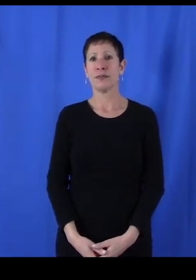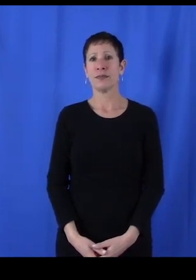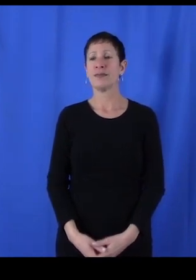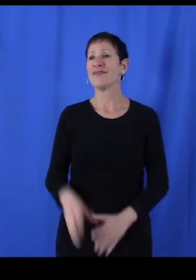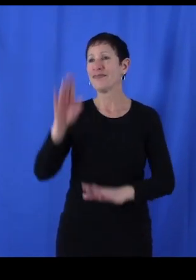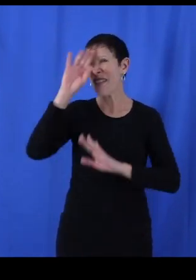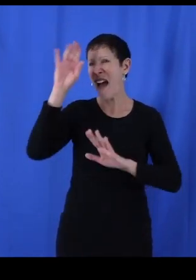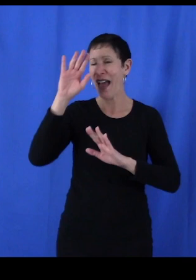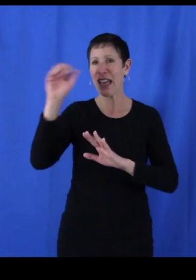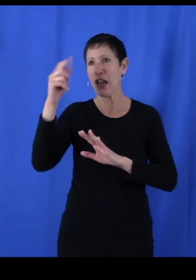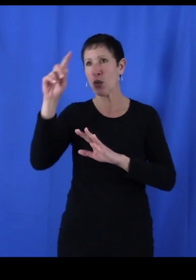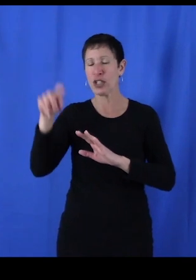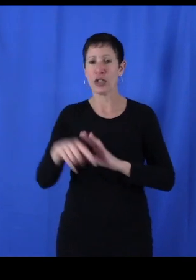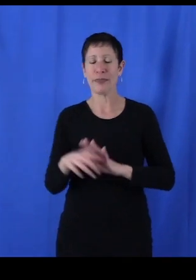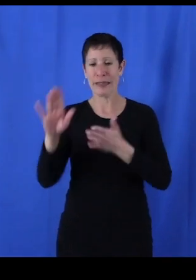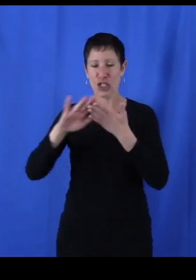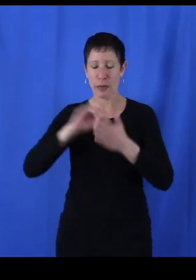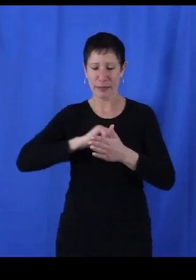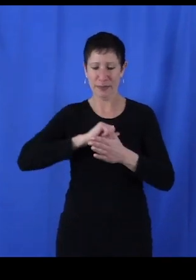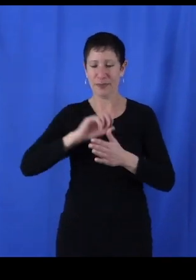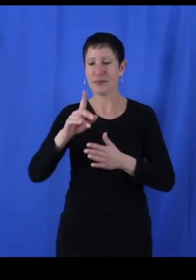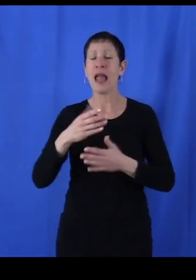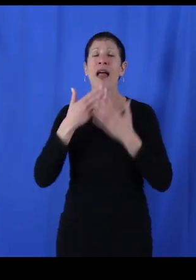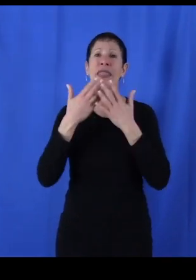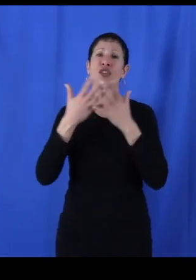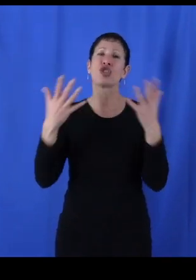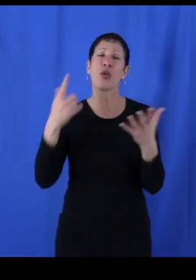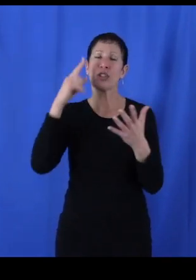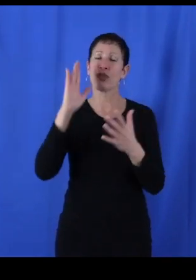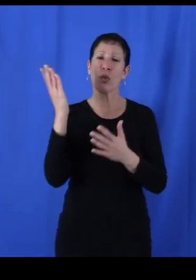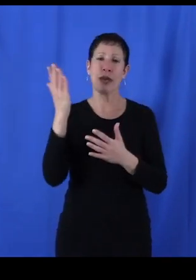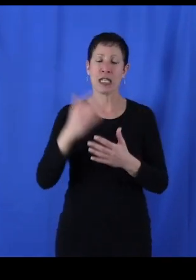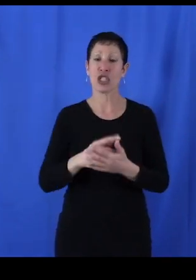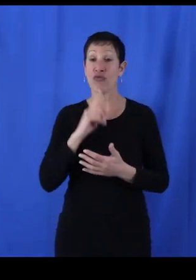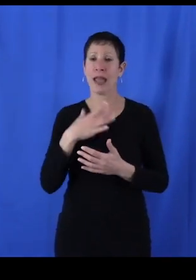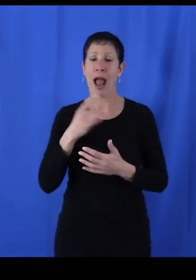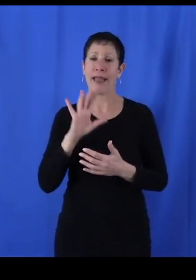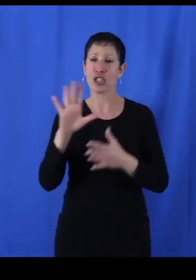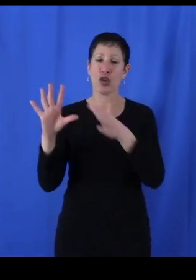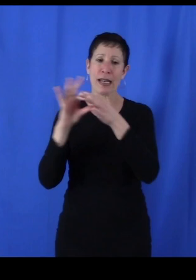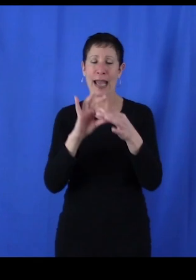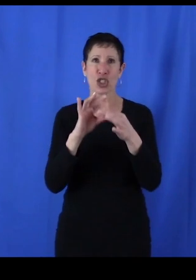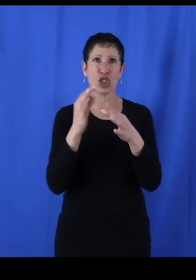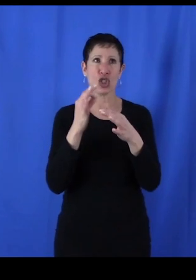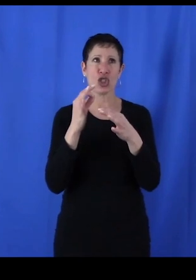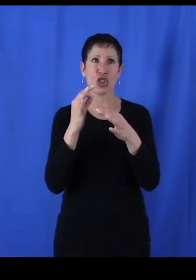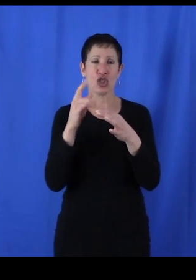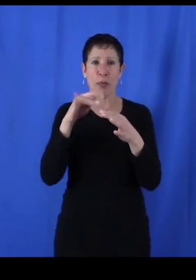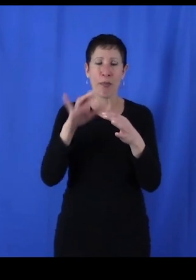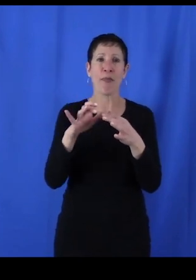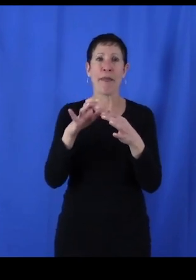Hi, excuse me, sorry. Thank you so much for your presentation, and I really liked your connection to the futurity of public